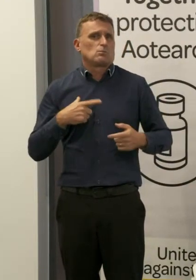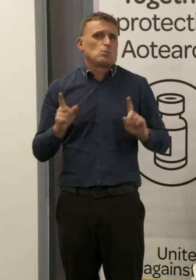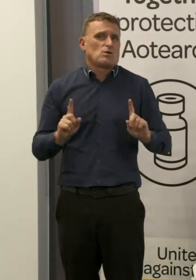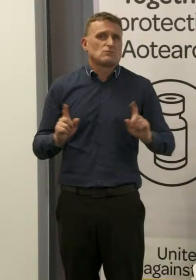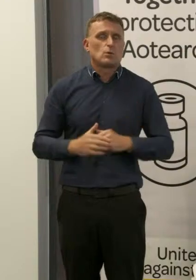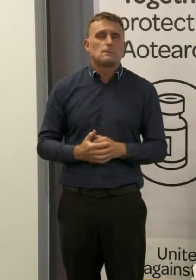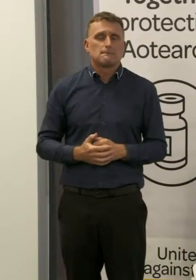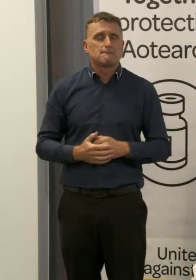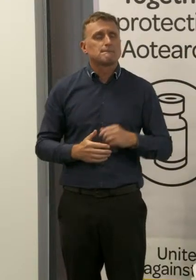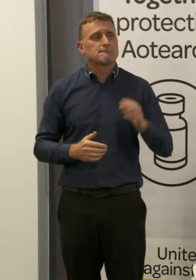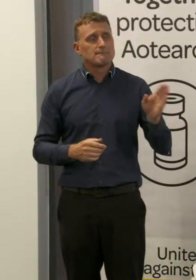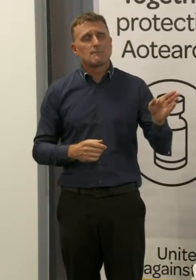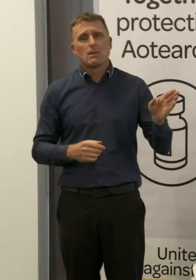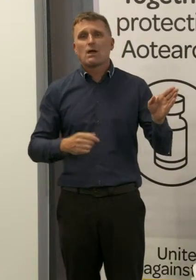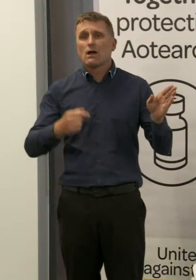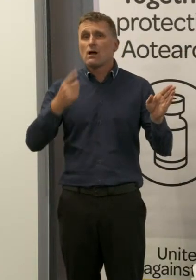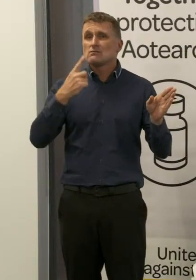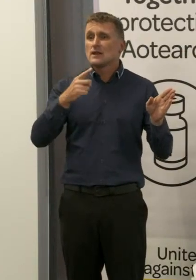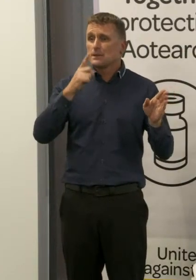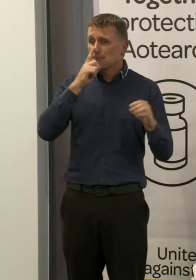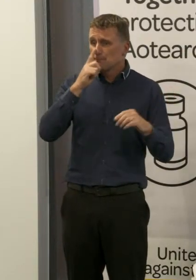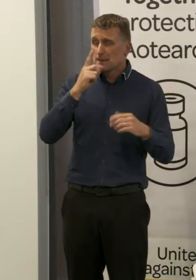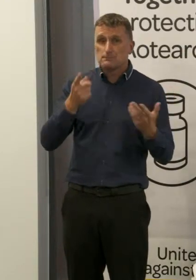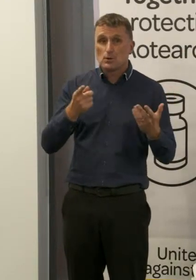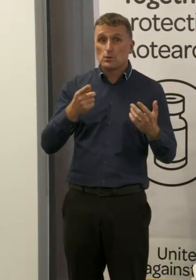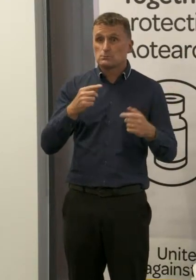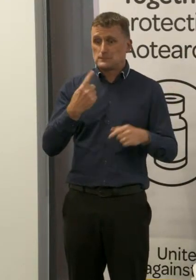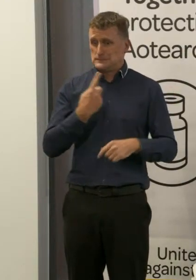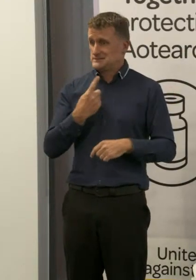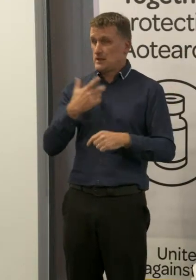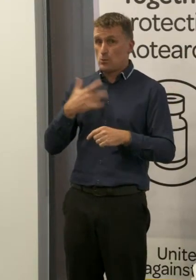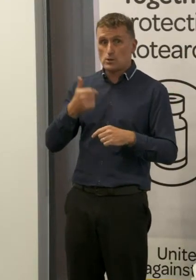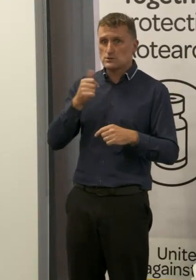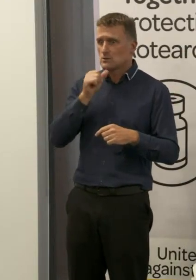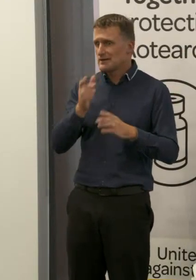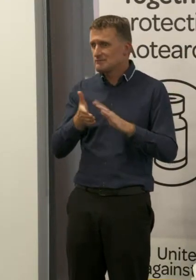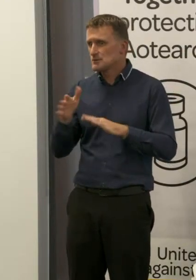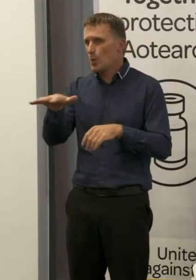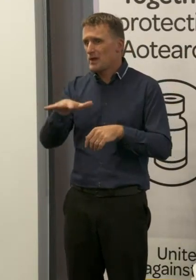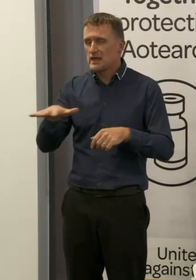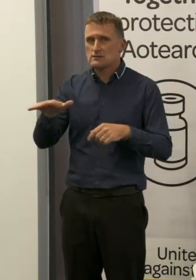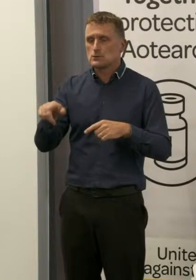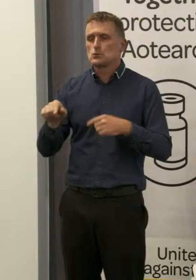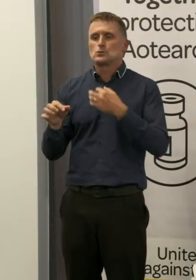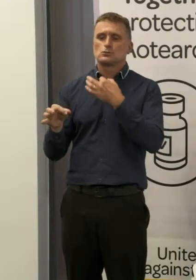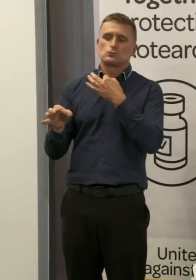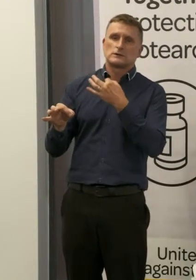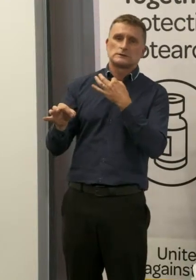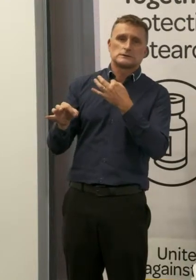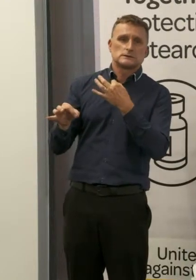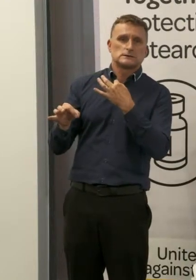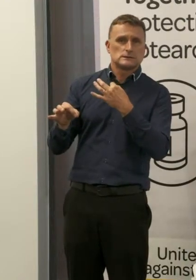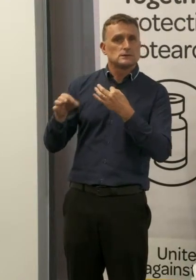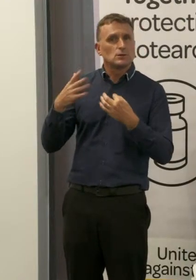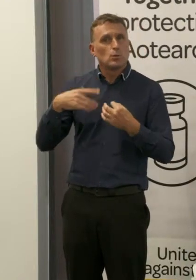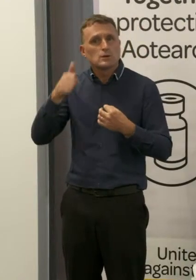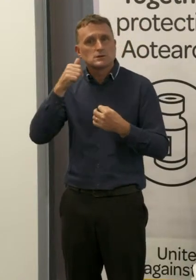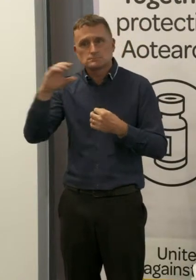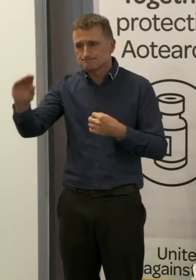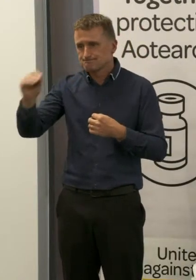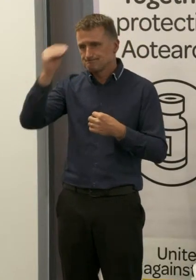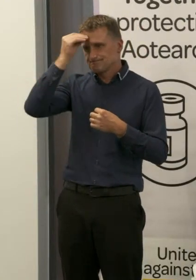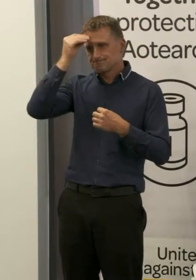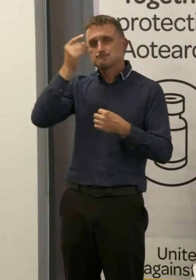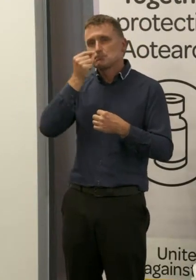will want to know and need to know if they have been at one of those higher risk locations of interest, exposure